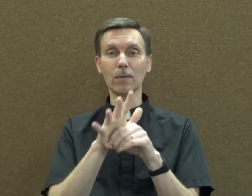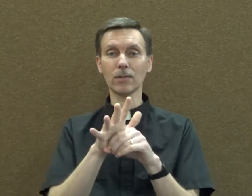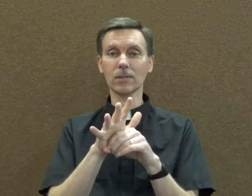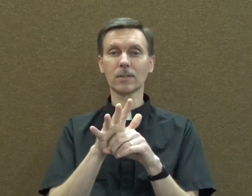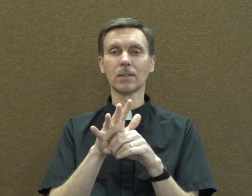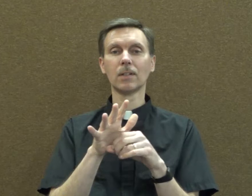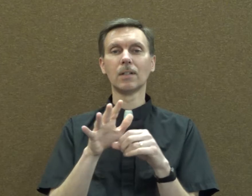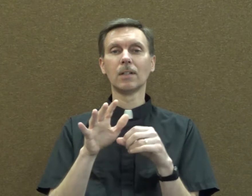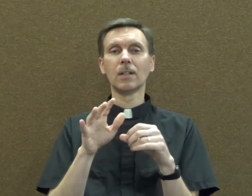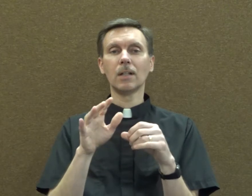virus.